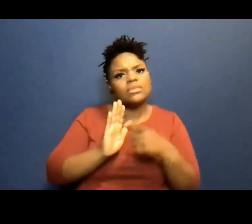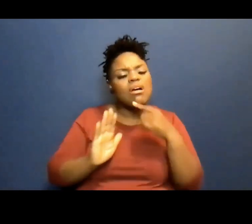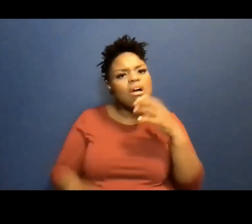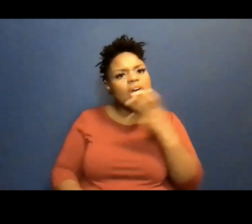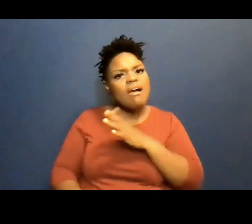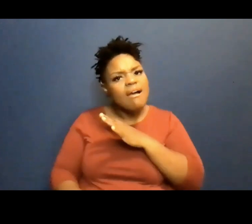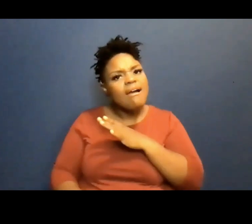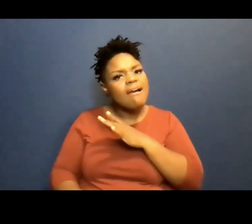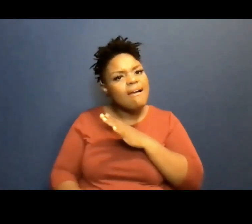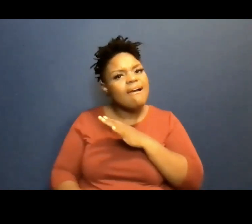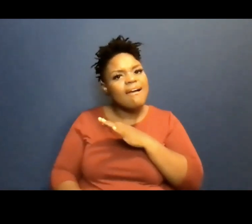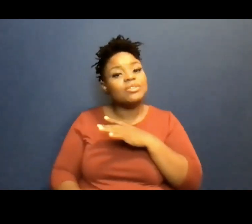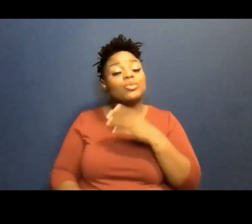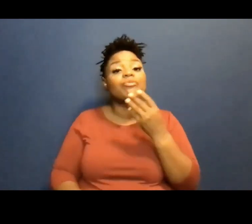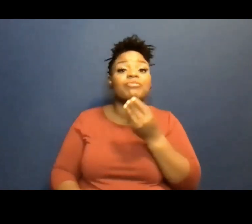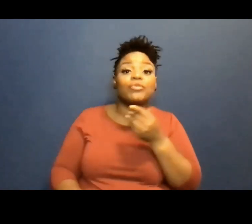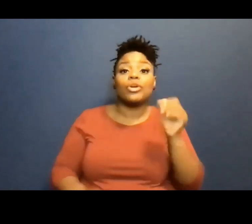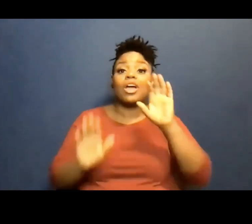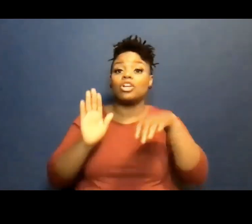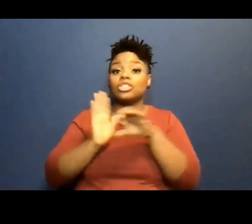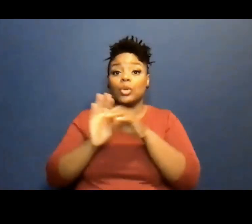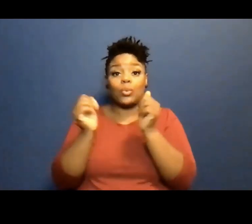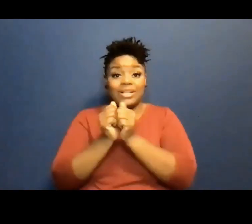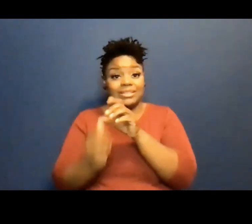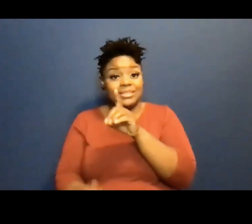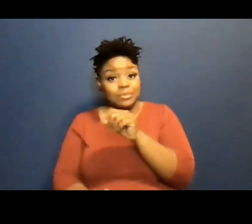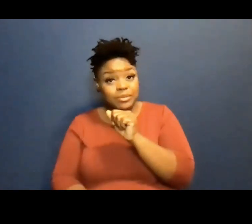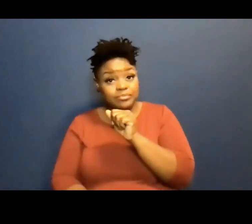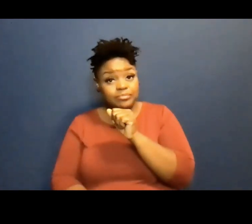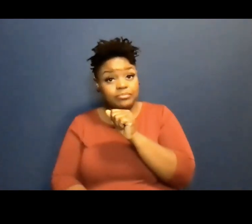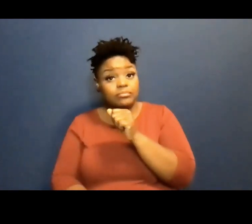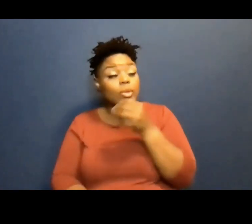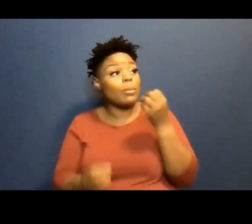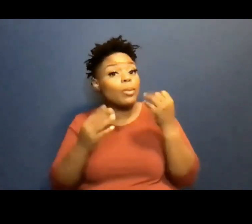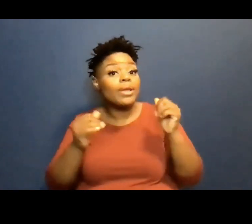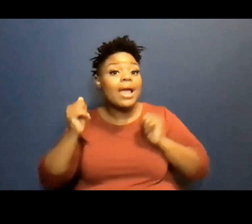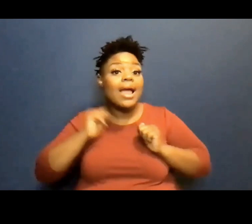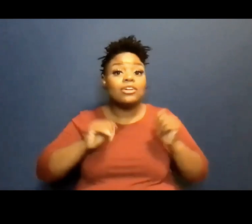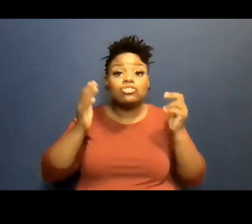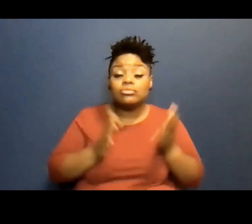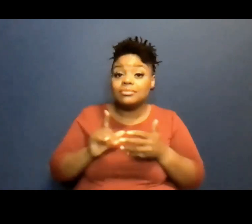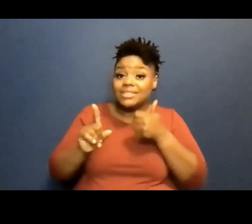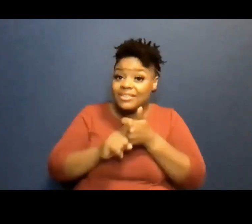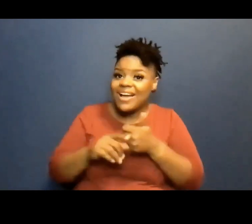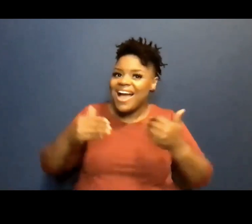characters, multiple actual disabled actors, and I was just really